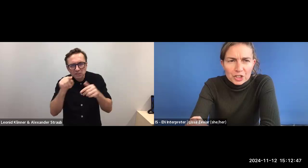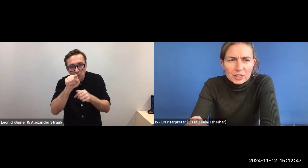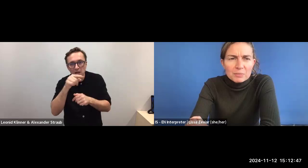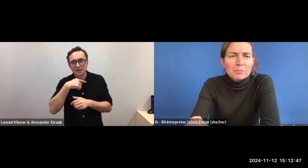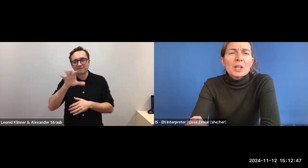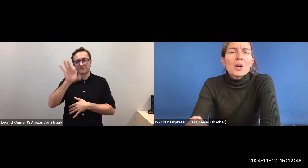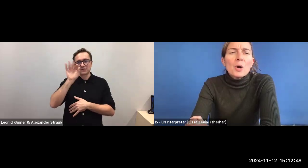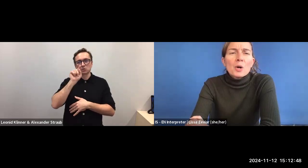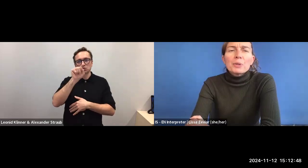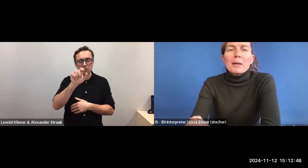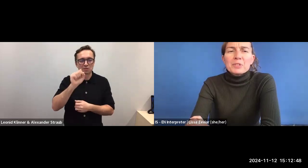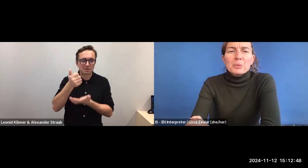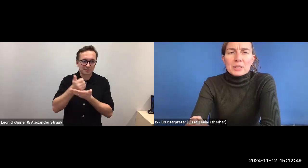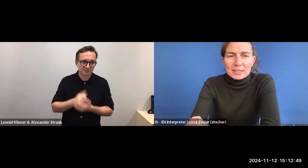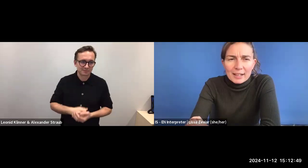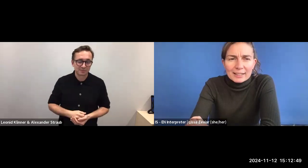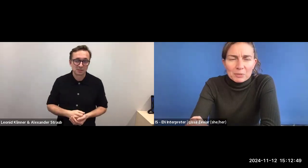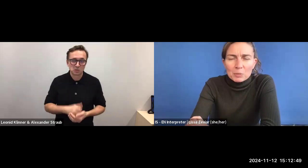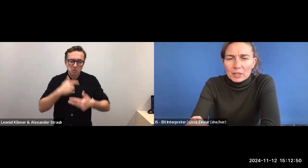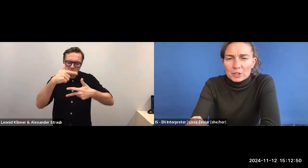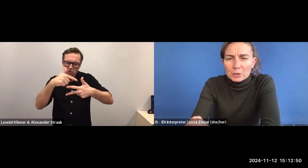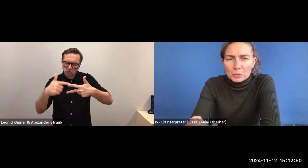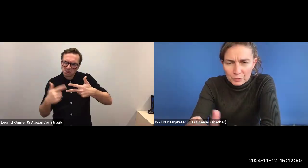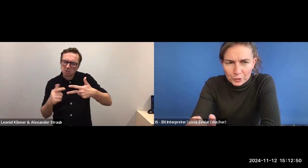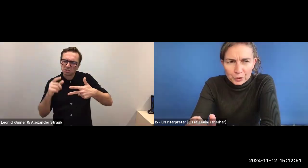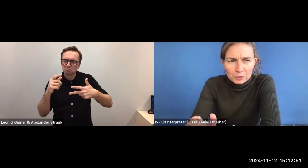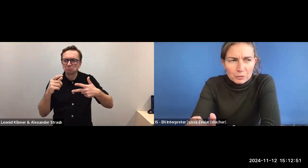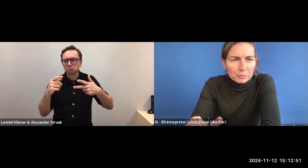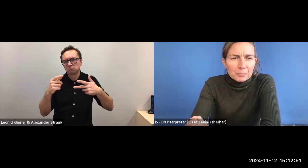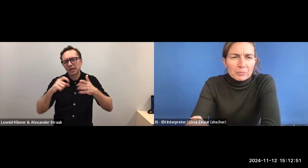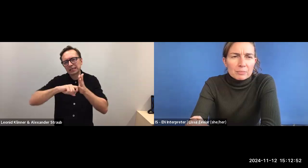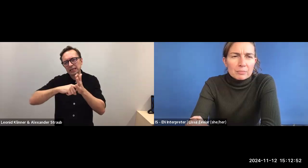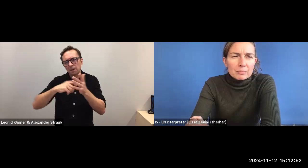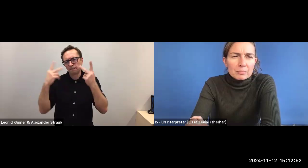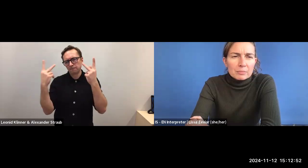search function, or perhaps there was a sign that we wanted to further,